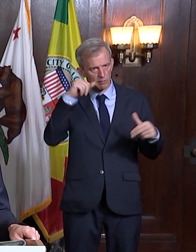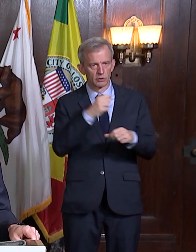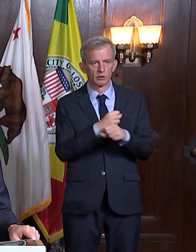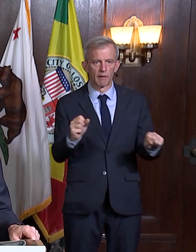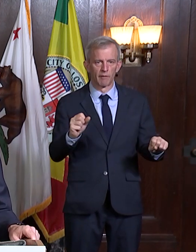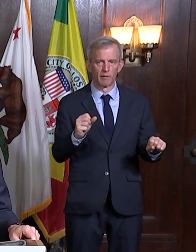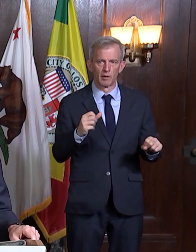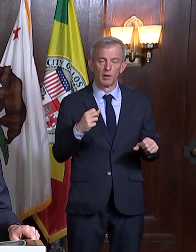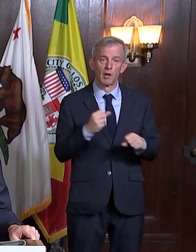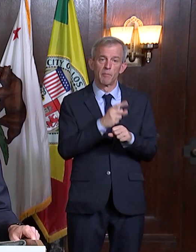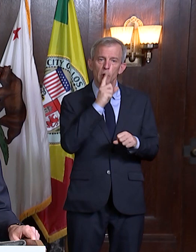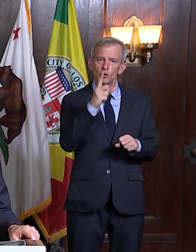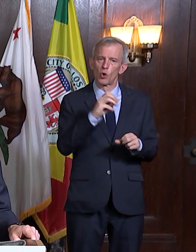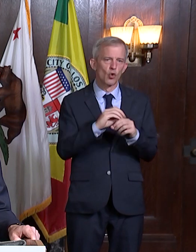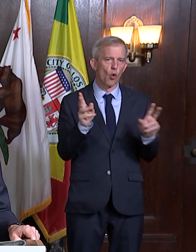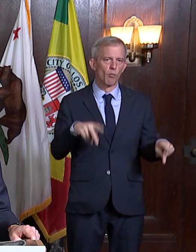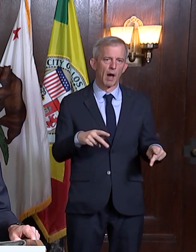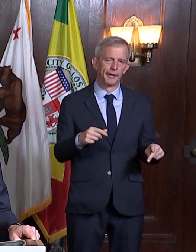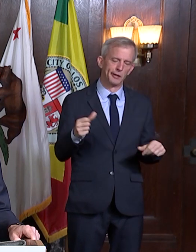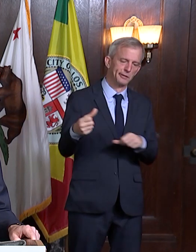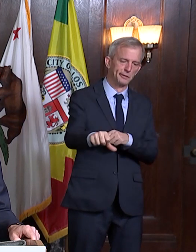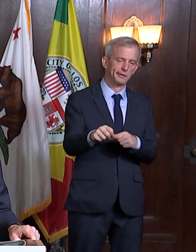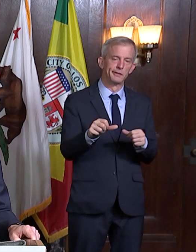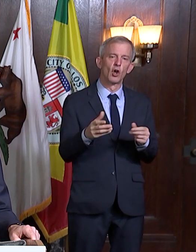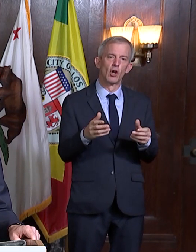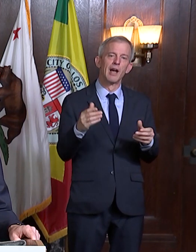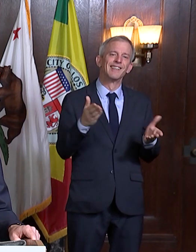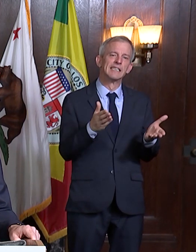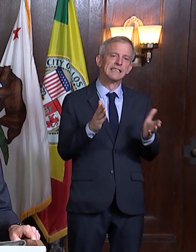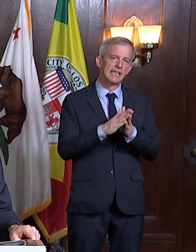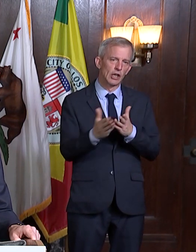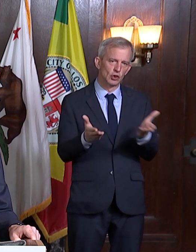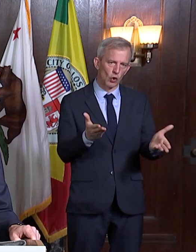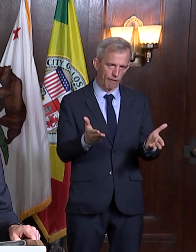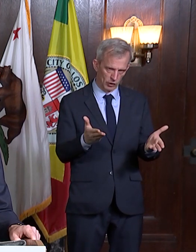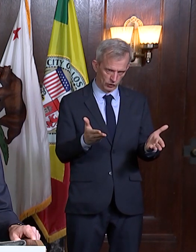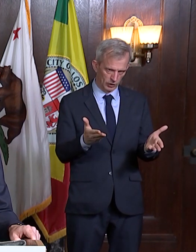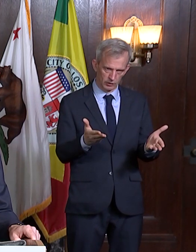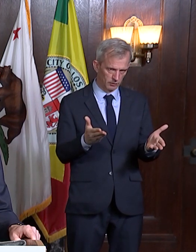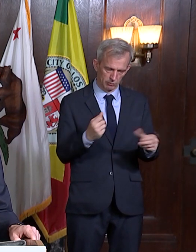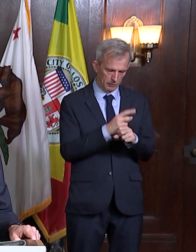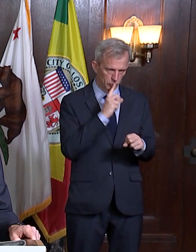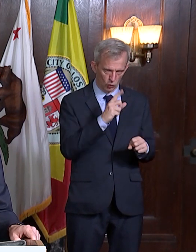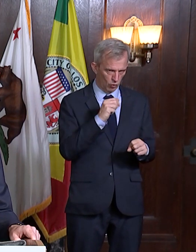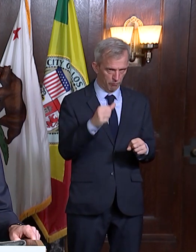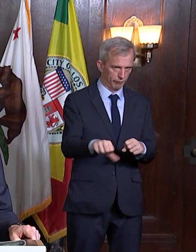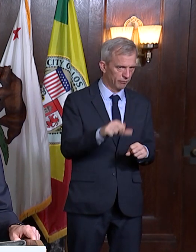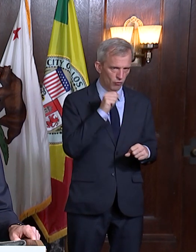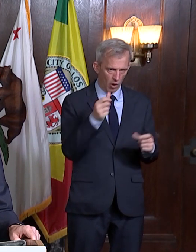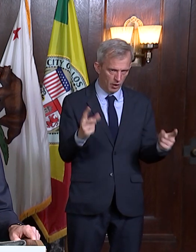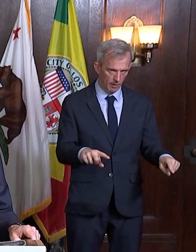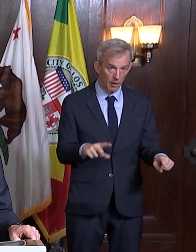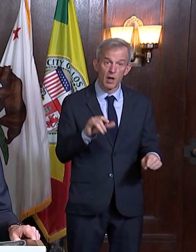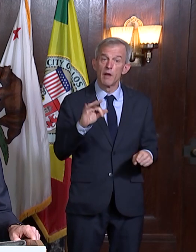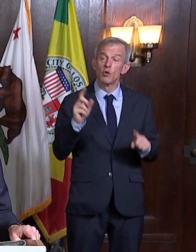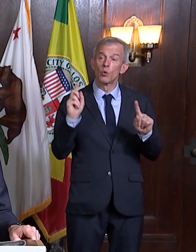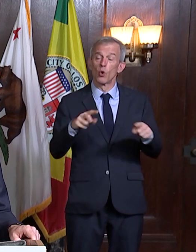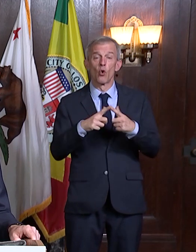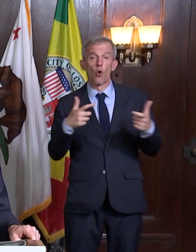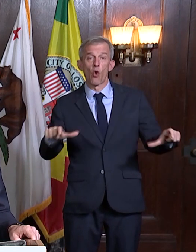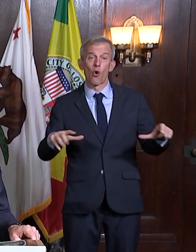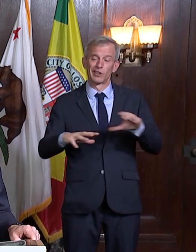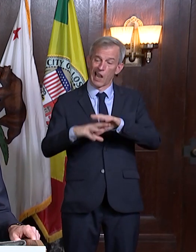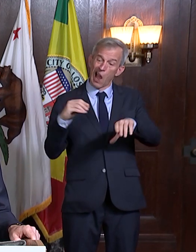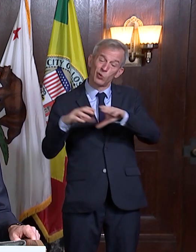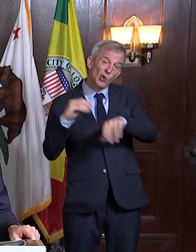one is denied city services and that accommodations can be made. So if you go to a large outdoor event, you'll need to show some